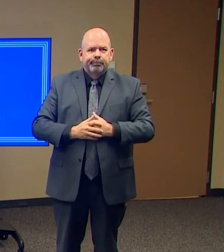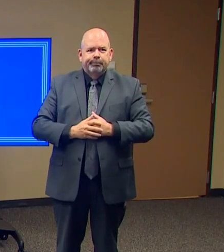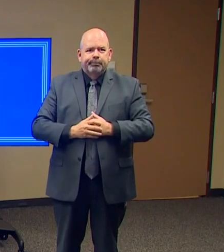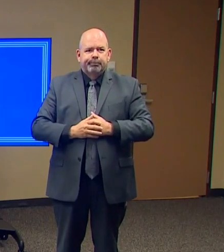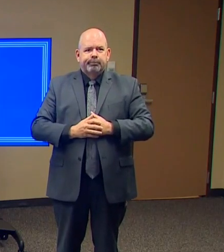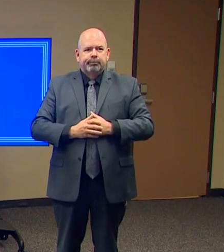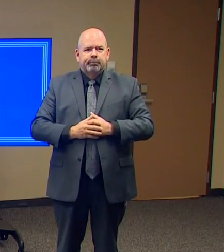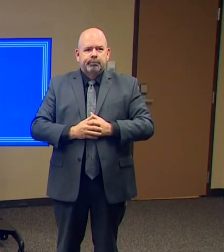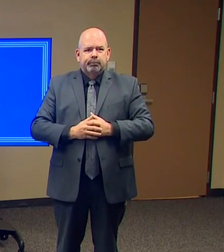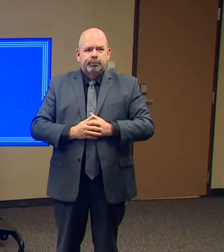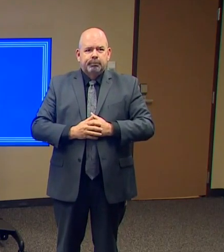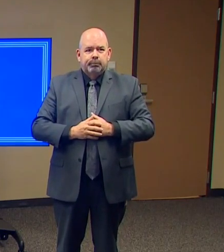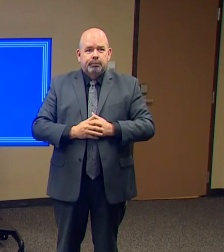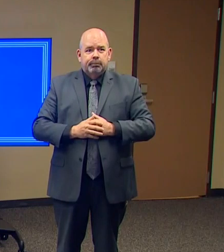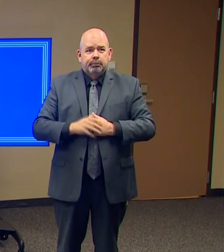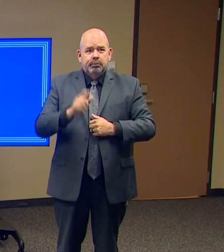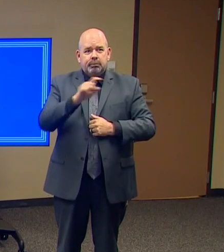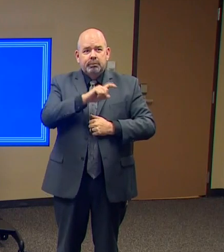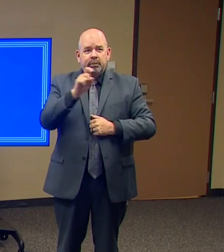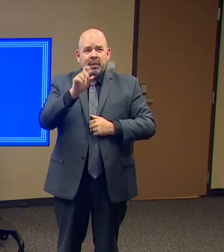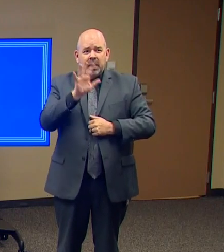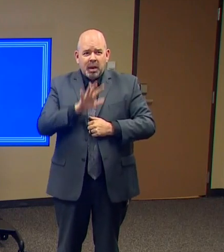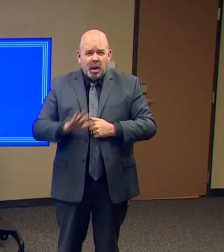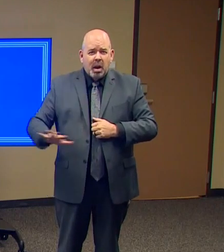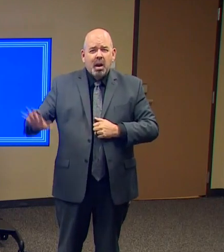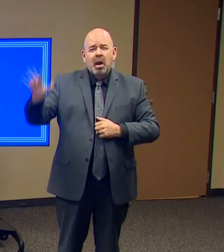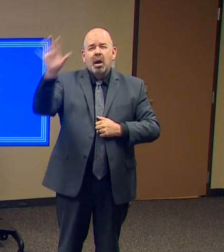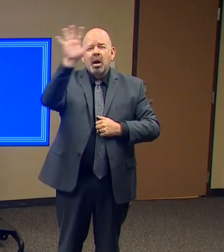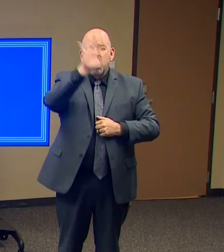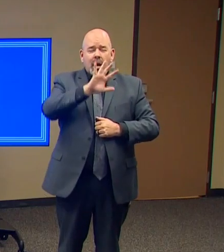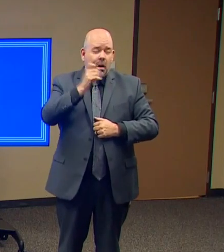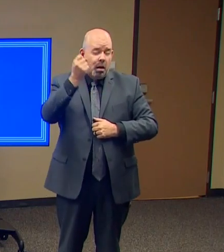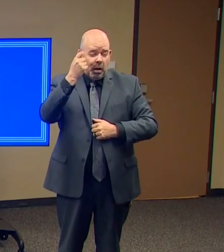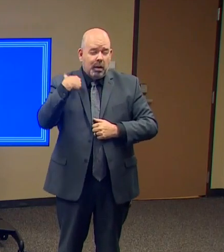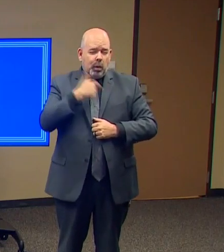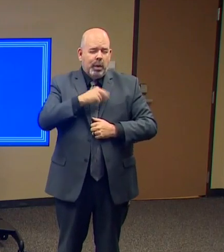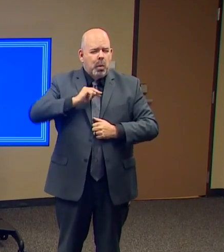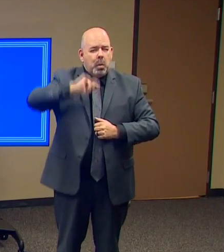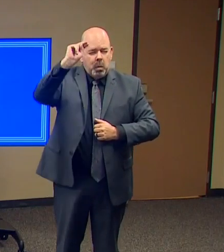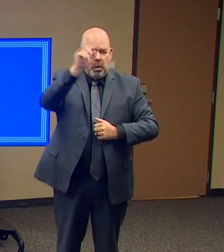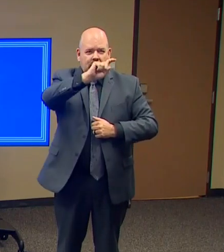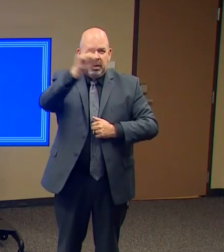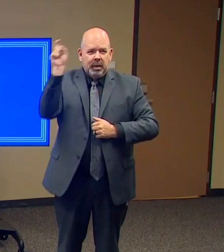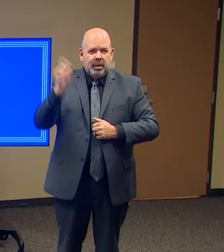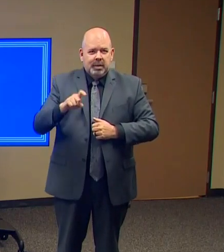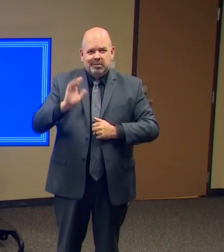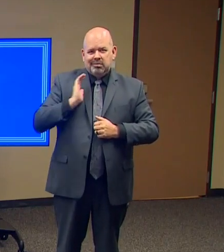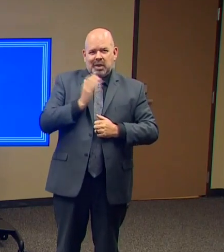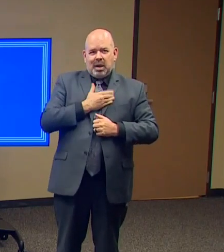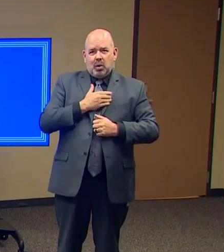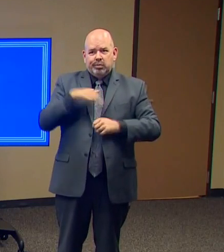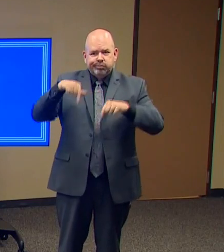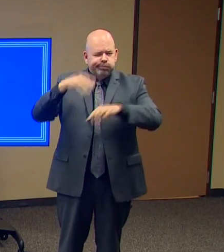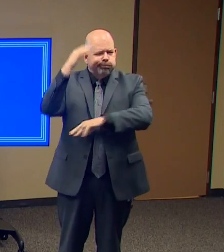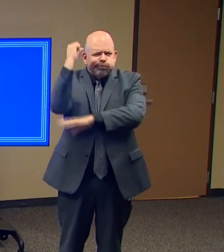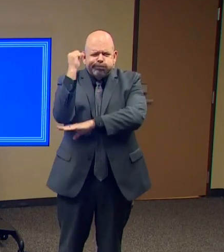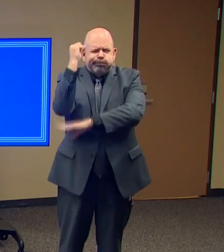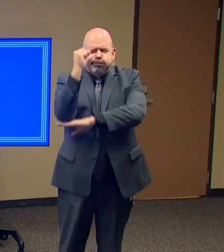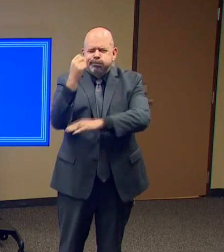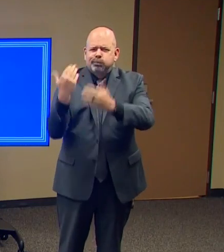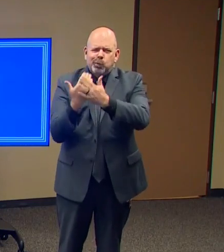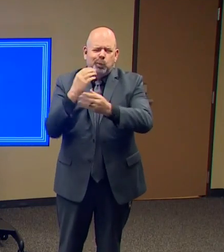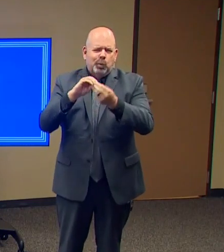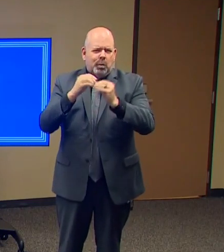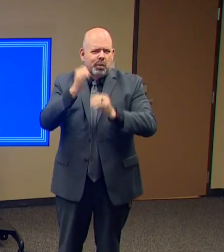our 19 county area, it is the highest that we've seen. And so we're seeing a